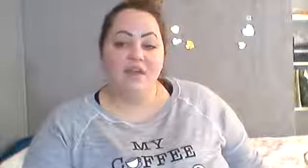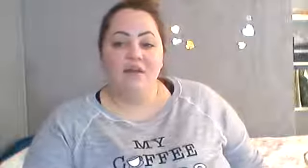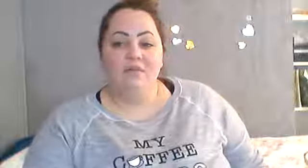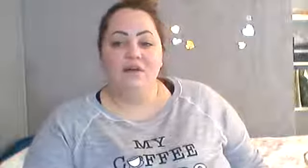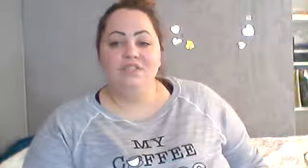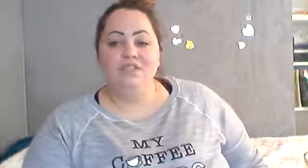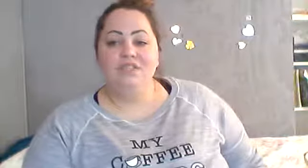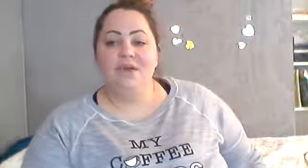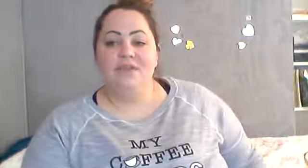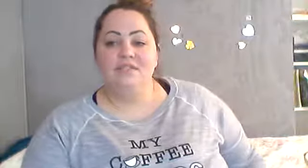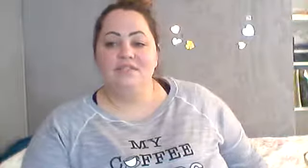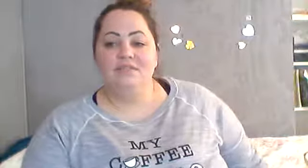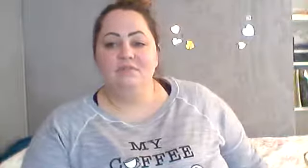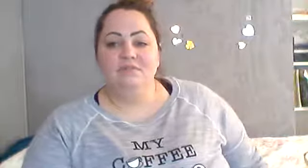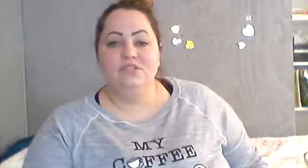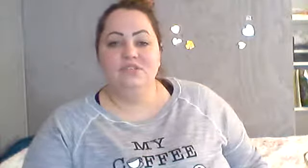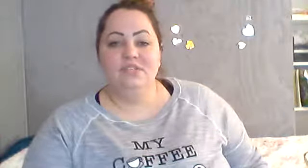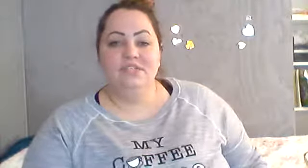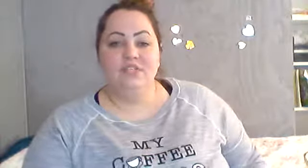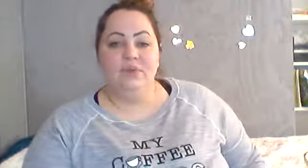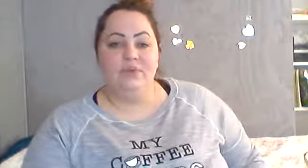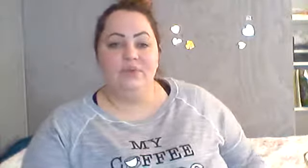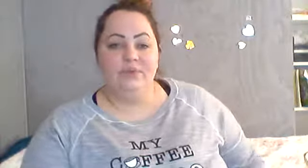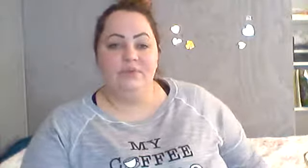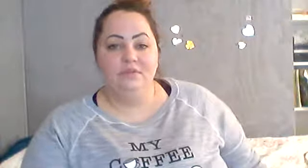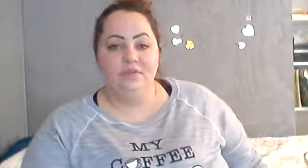Well, it just depends. She'll get to know you.